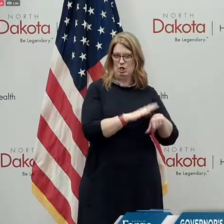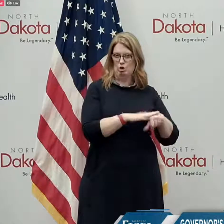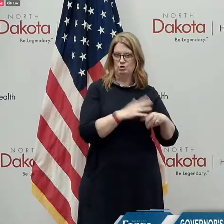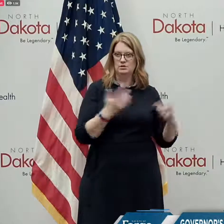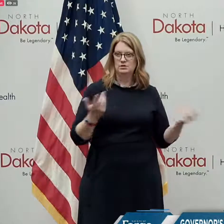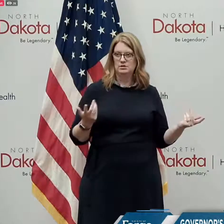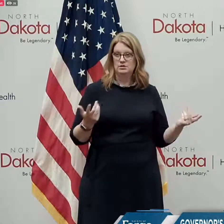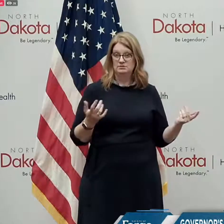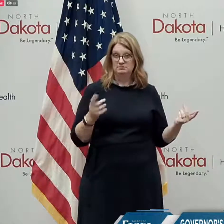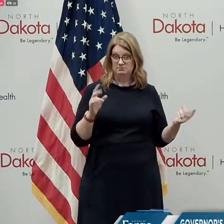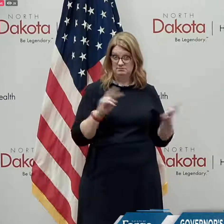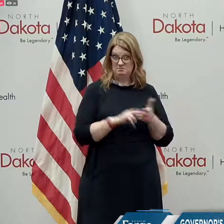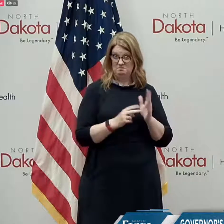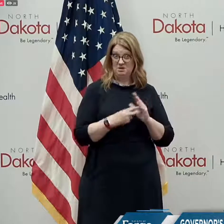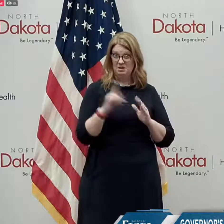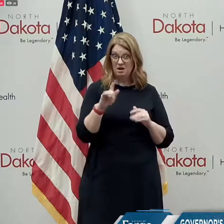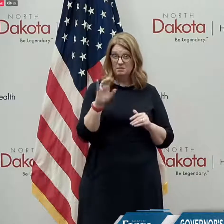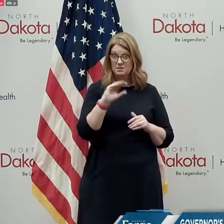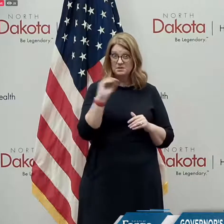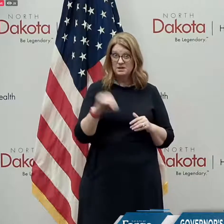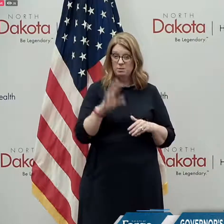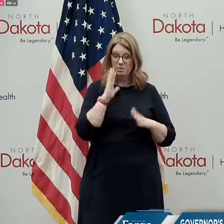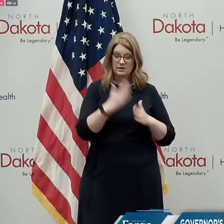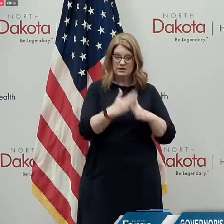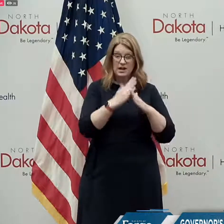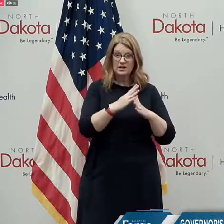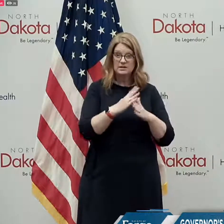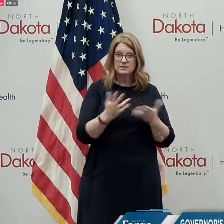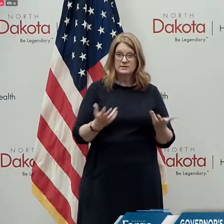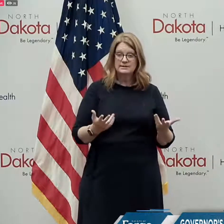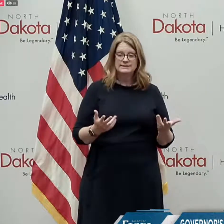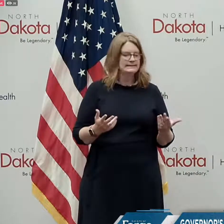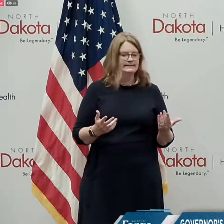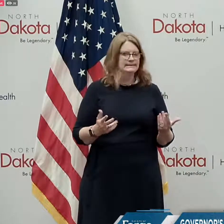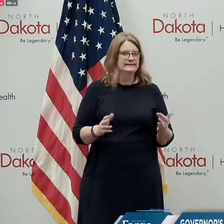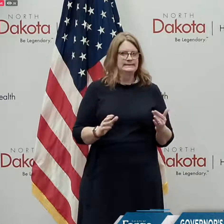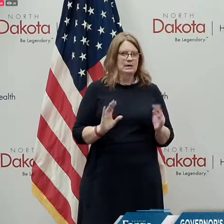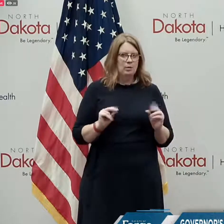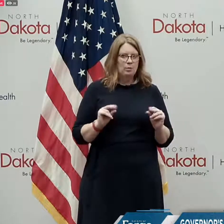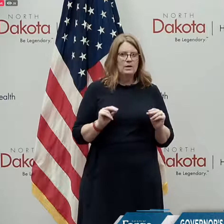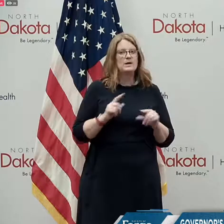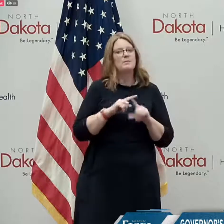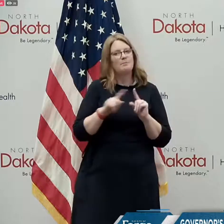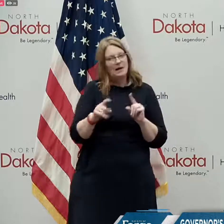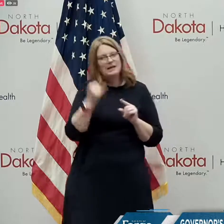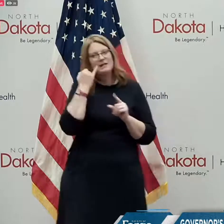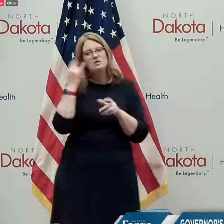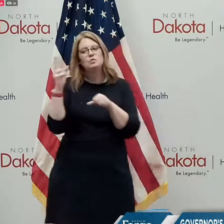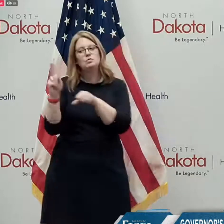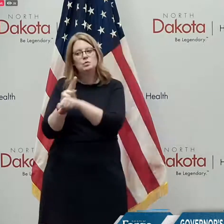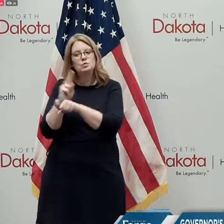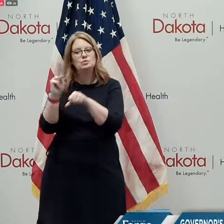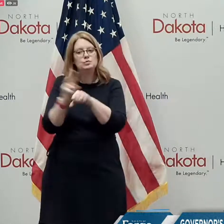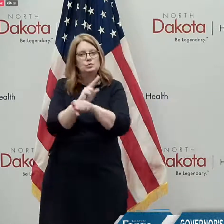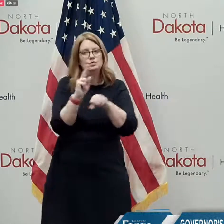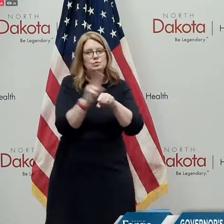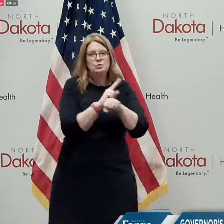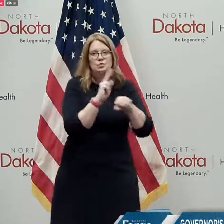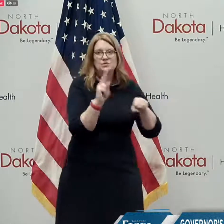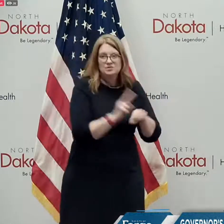guaranteed 100% to protect you. But you layer the different pieces of security, one upon the